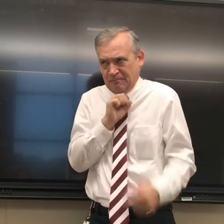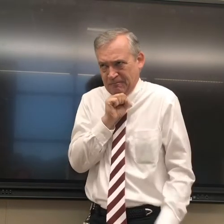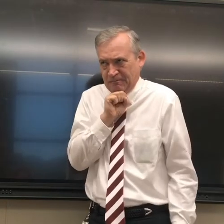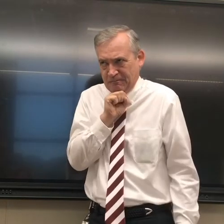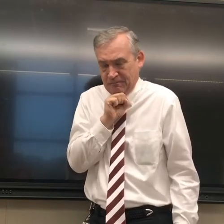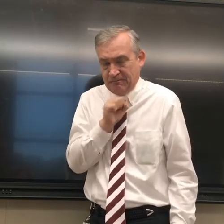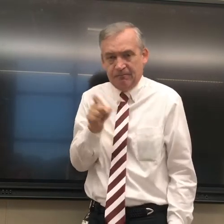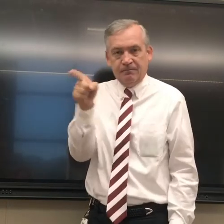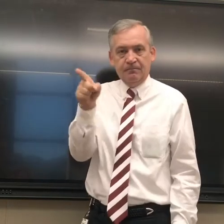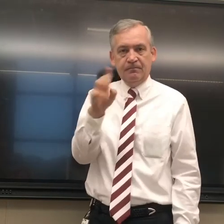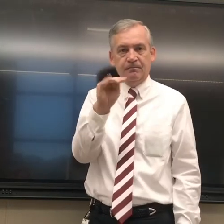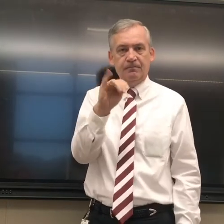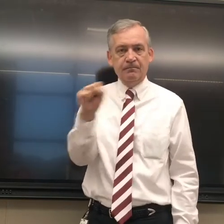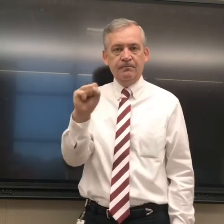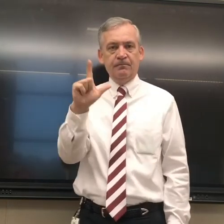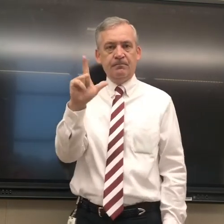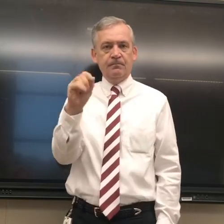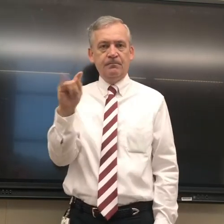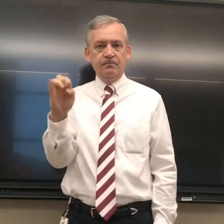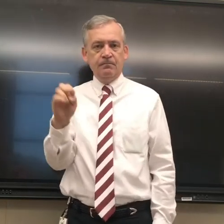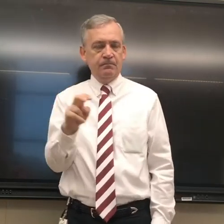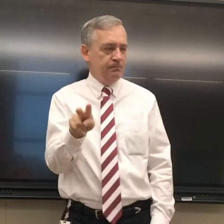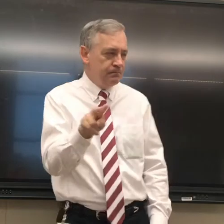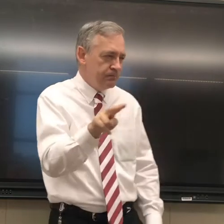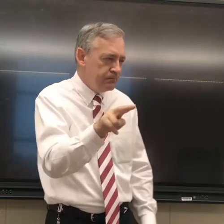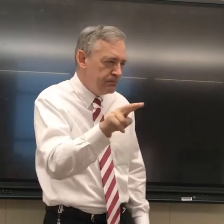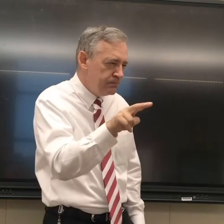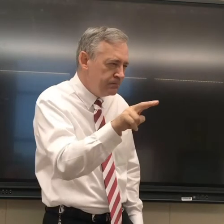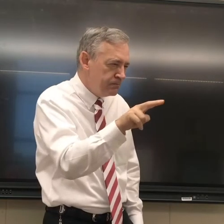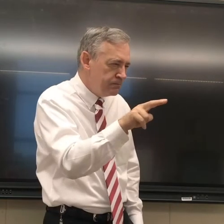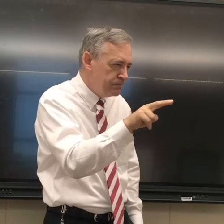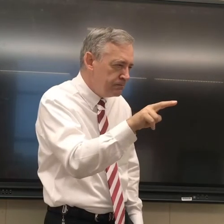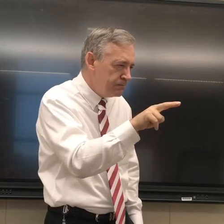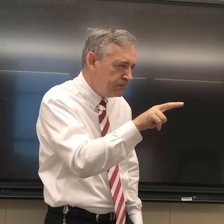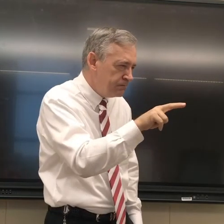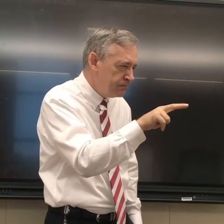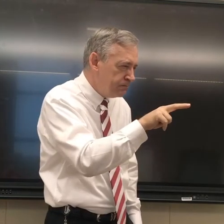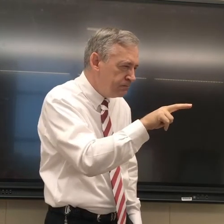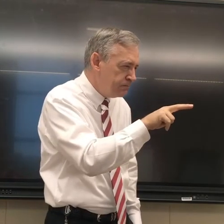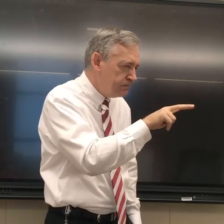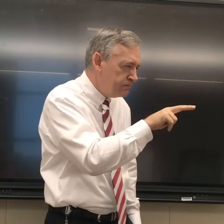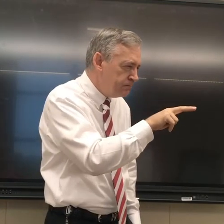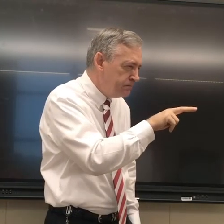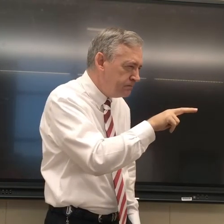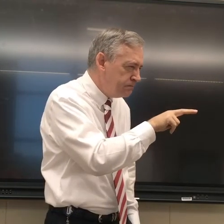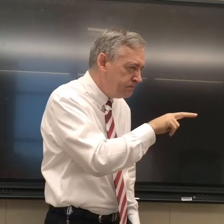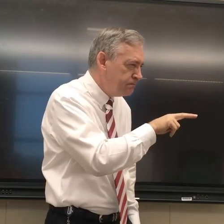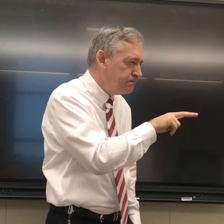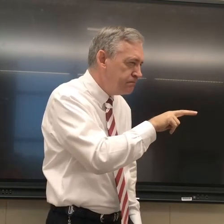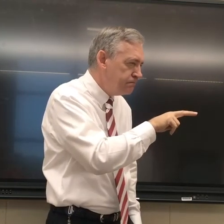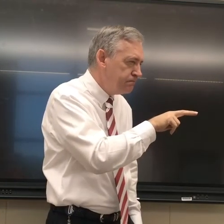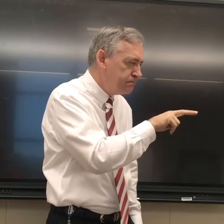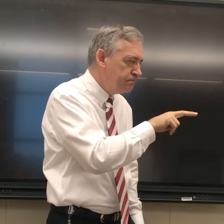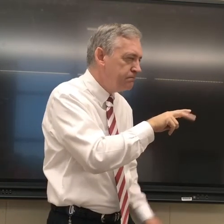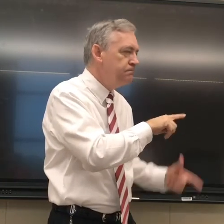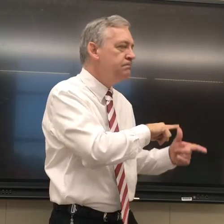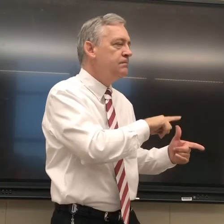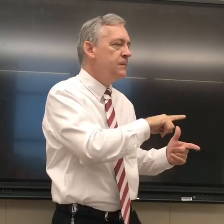Miss Lottie gazed warily across the road for a moment, then cautiously returned to her weeding.